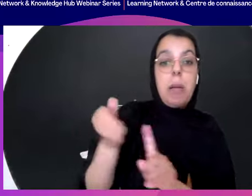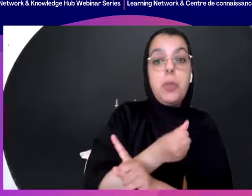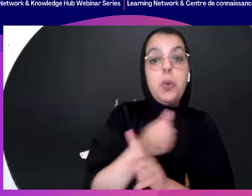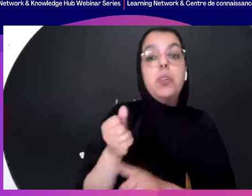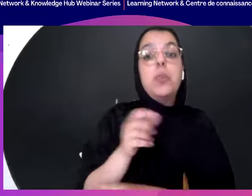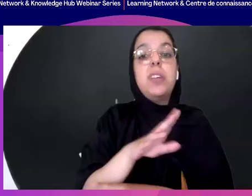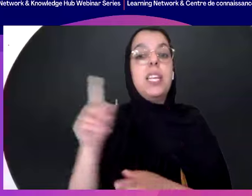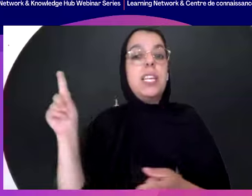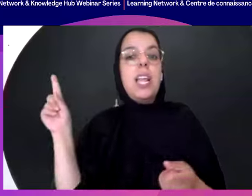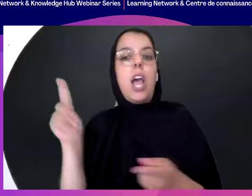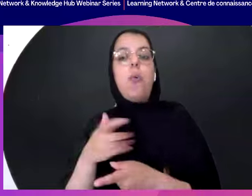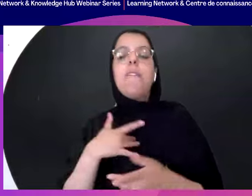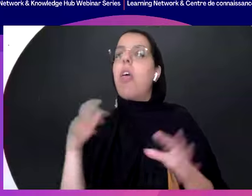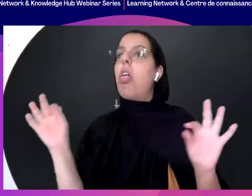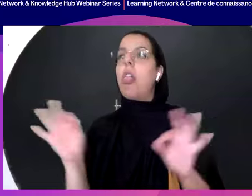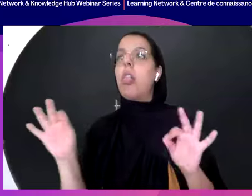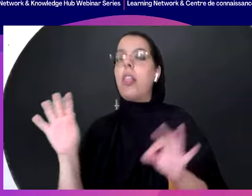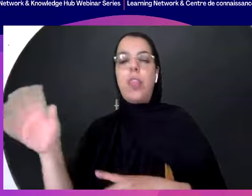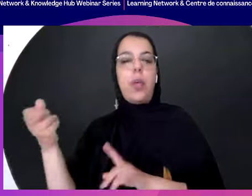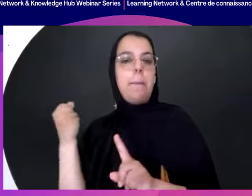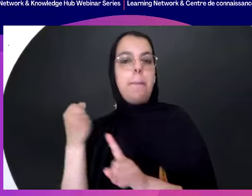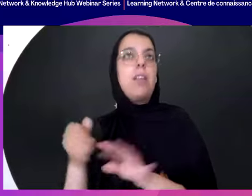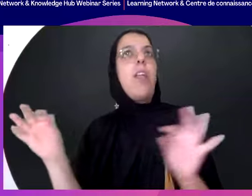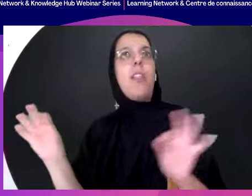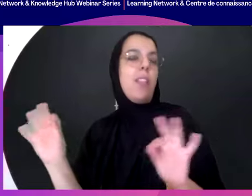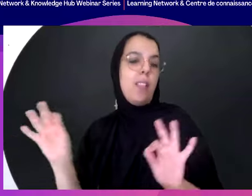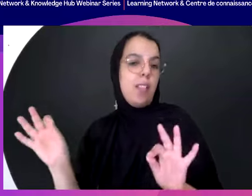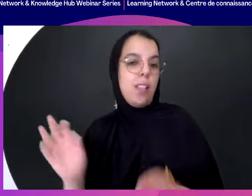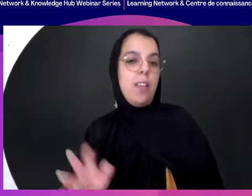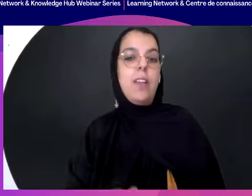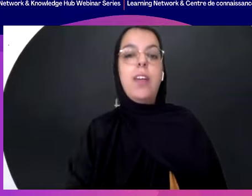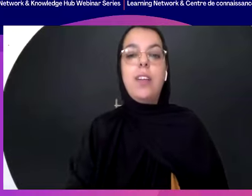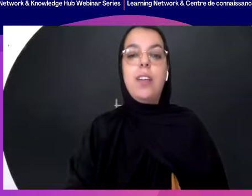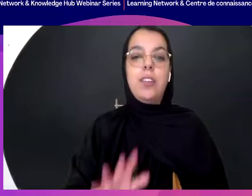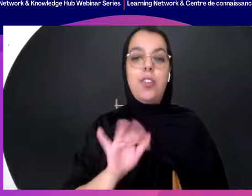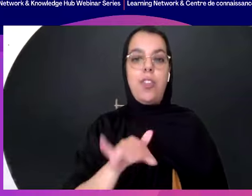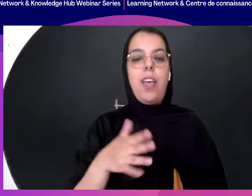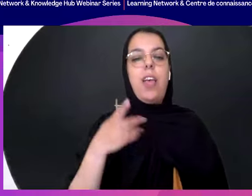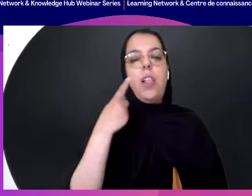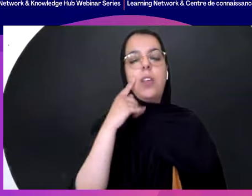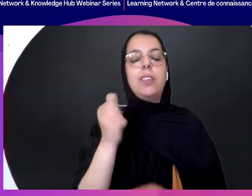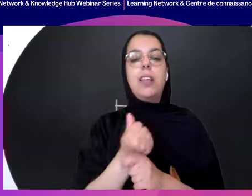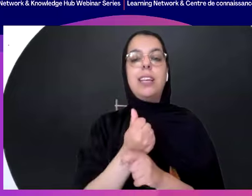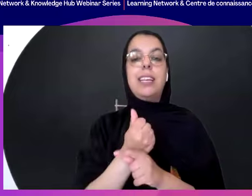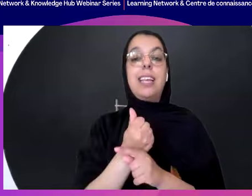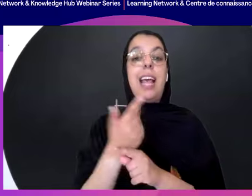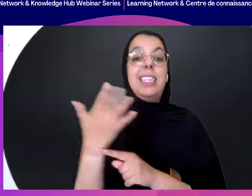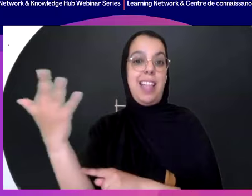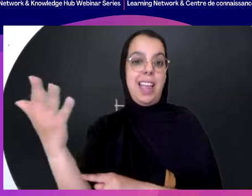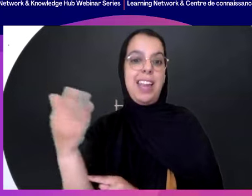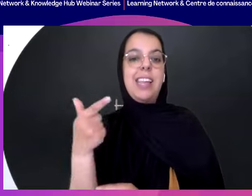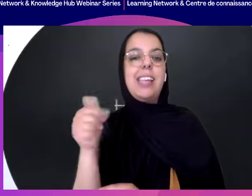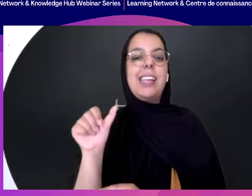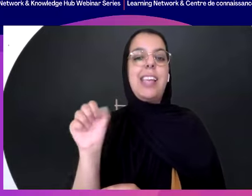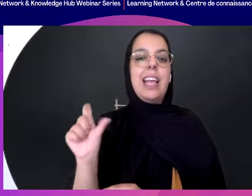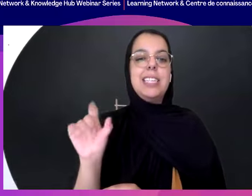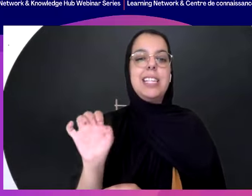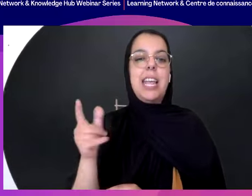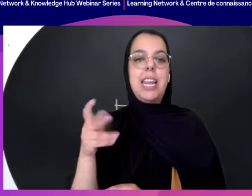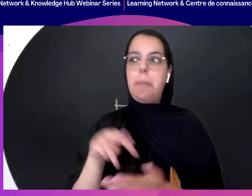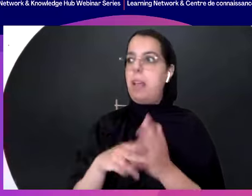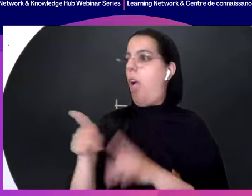impacts. So this I kind of see as a collective gaslighting that is really harmful on top of everything else.